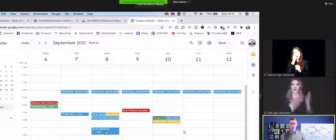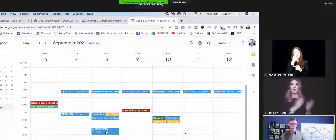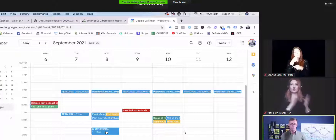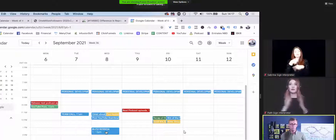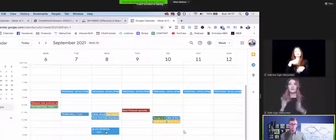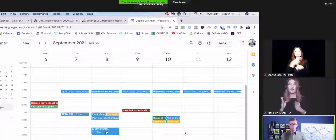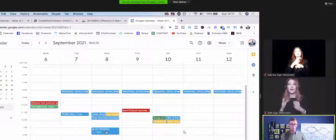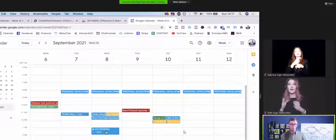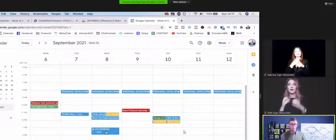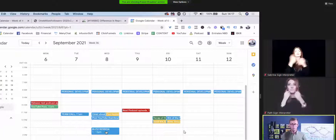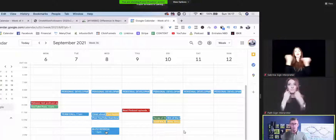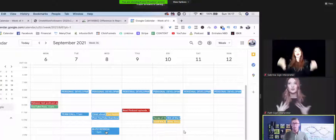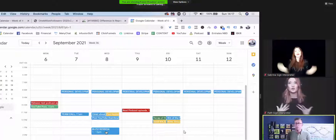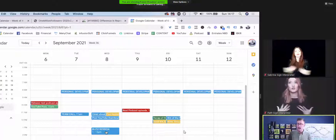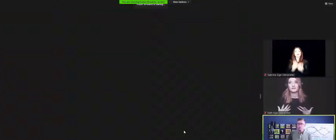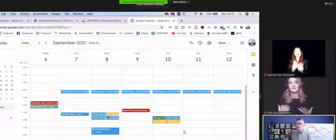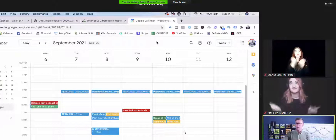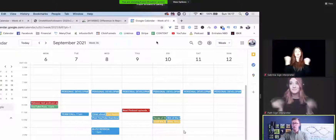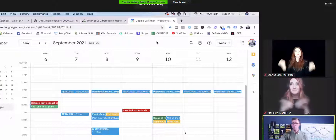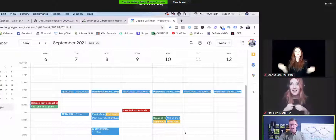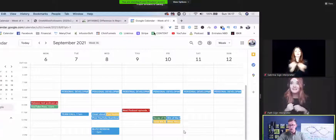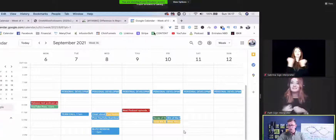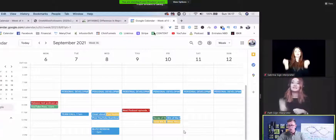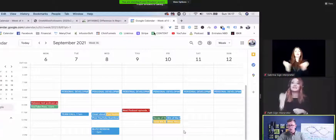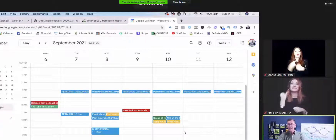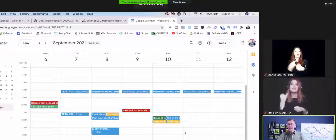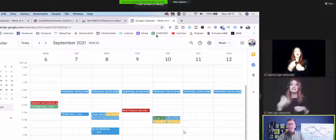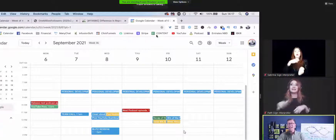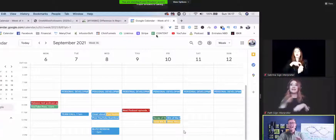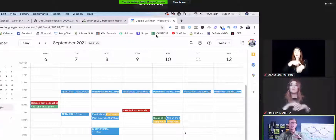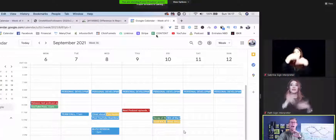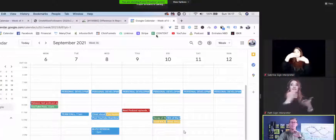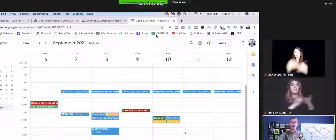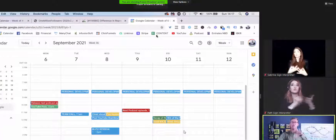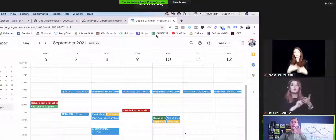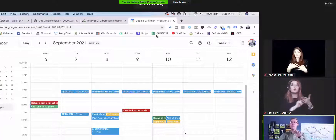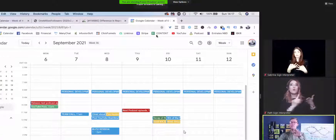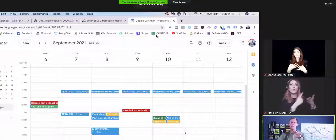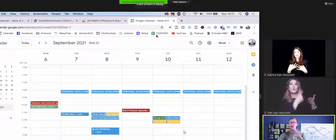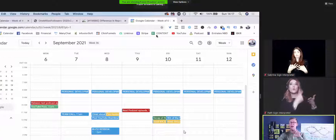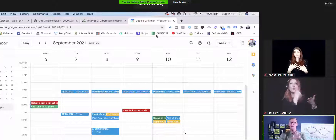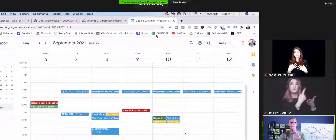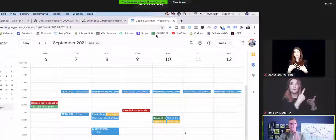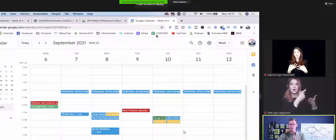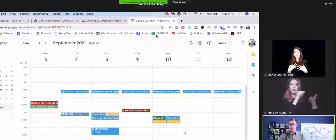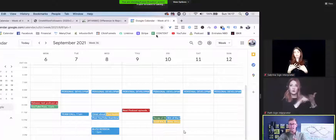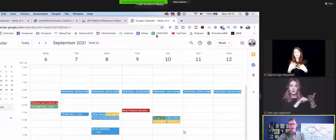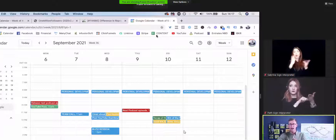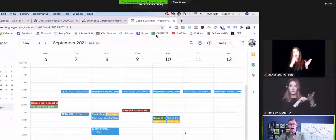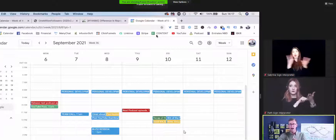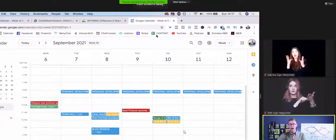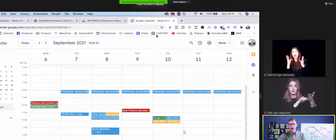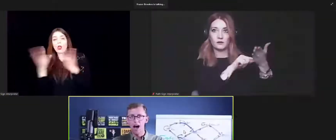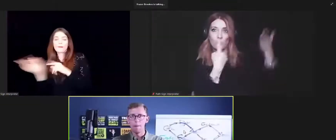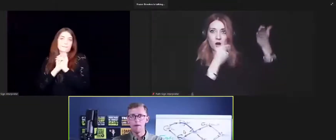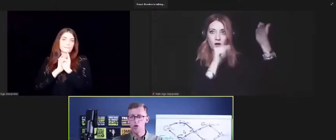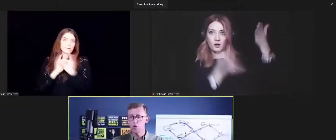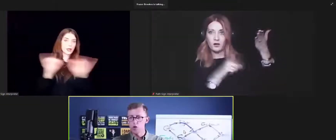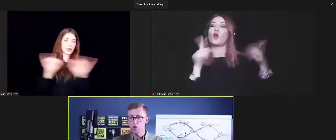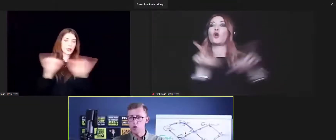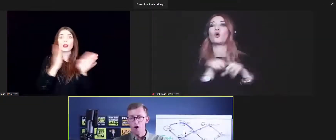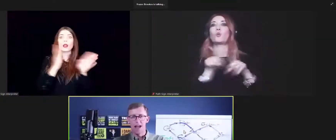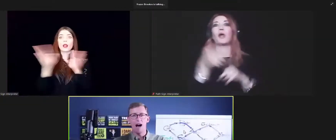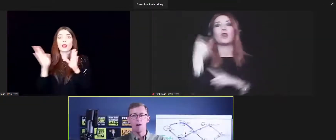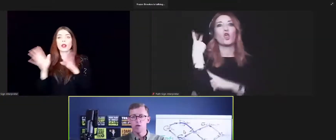win. Now, for the parents out there, and again, guys, that's a very, very, very basic